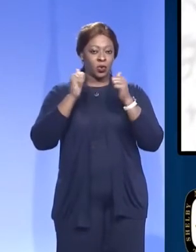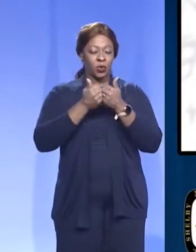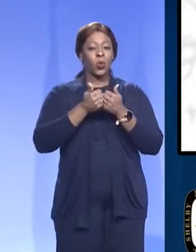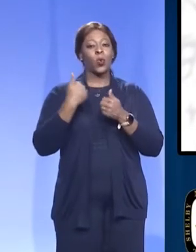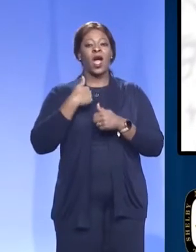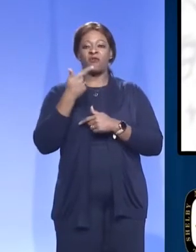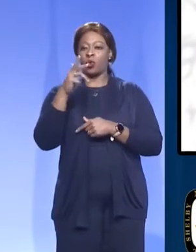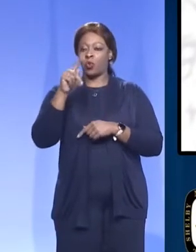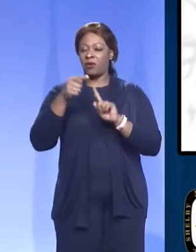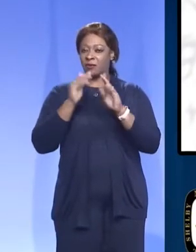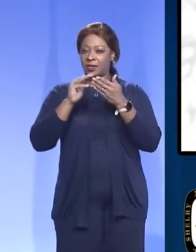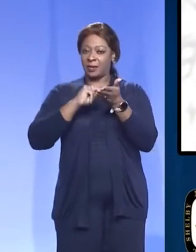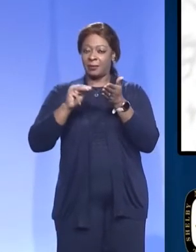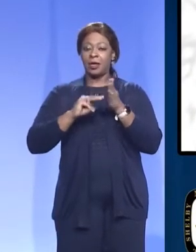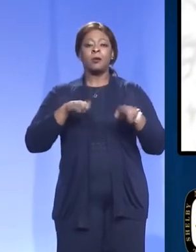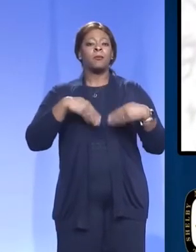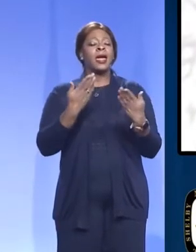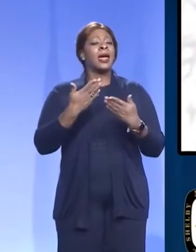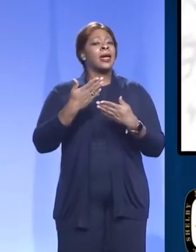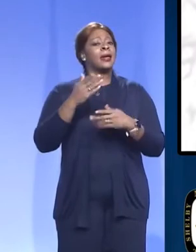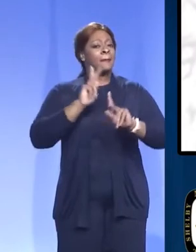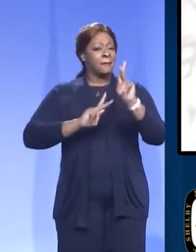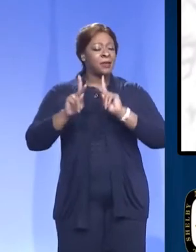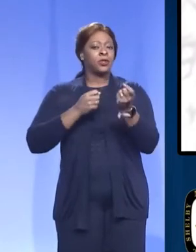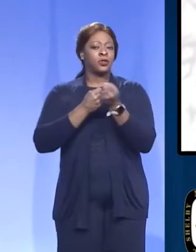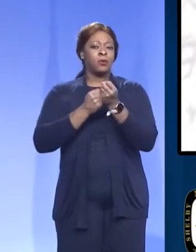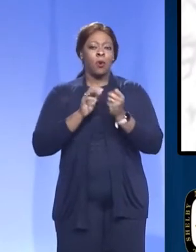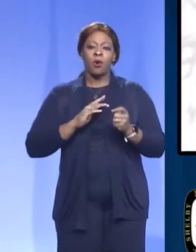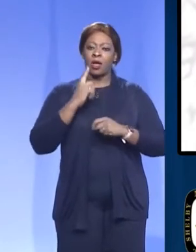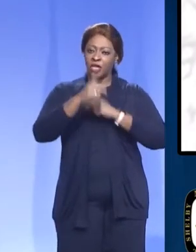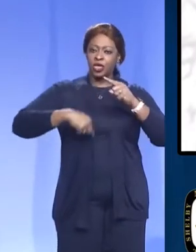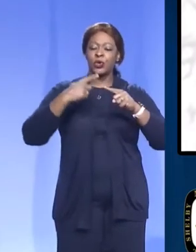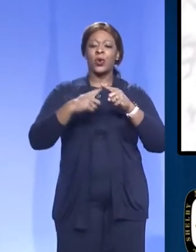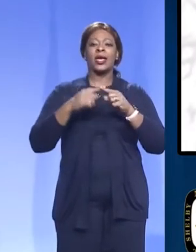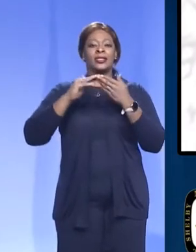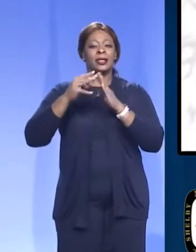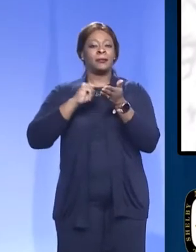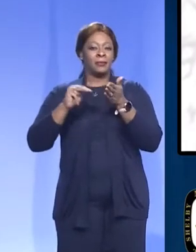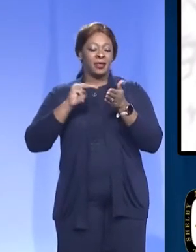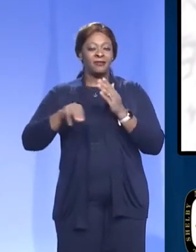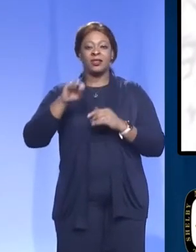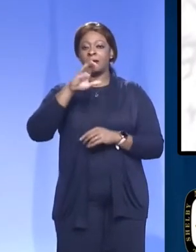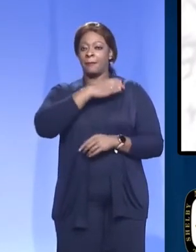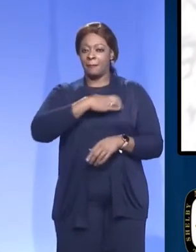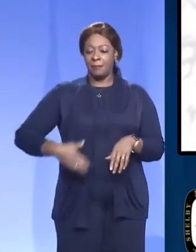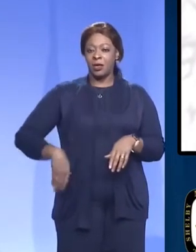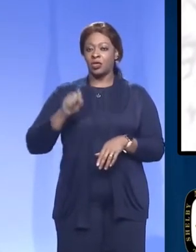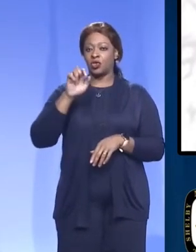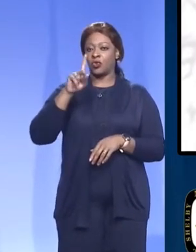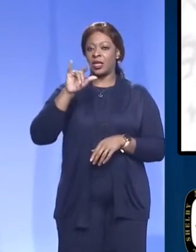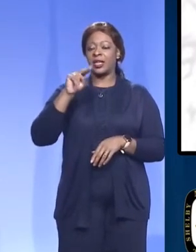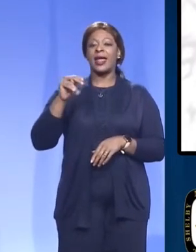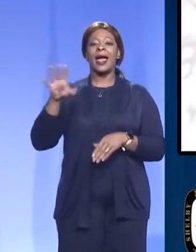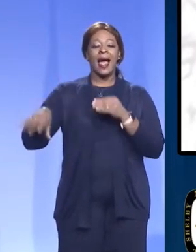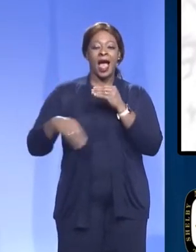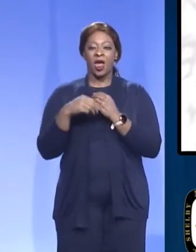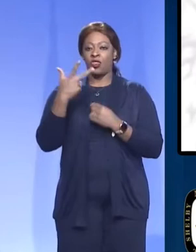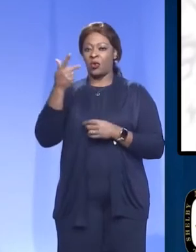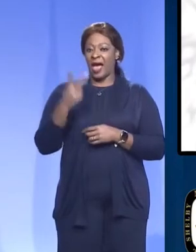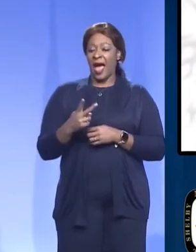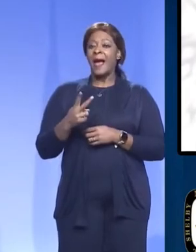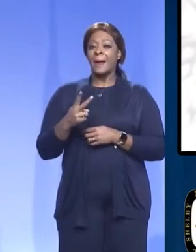provide support to citizens year-round, but the City of Memphis, Mayor Jim Strickland and the Memphis City Council have added about $3.5 million to